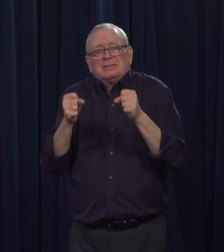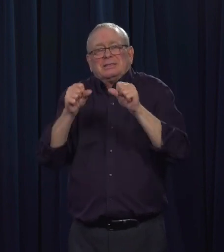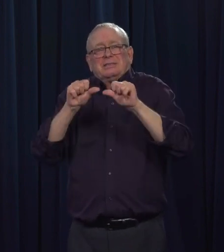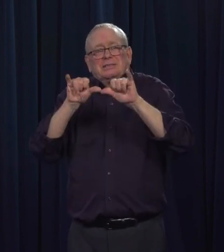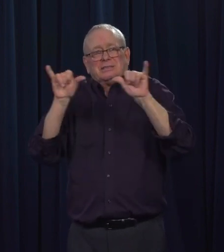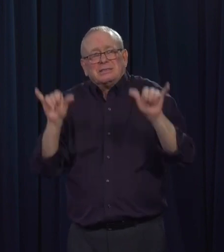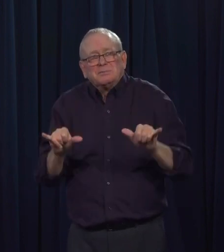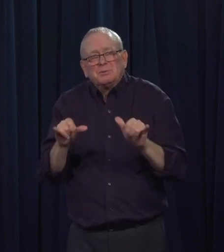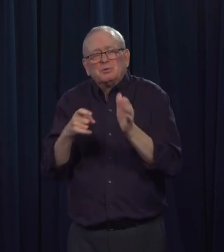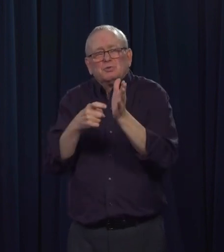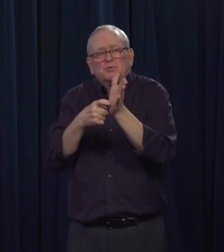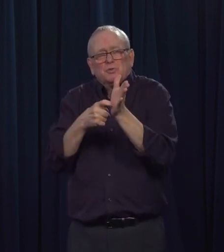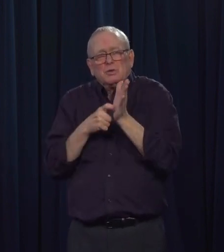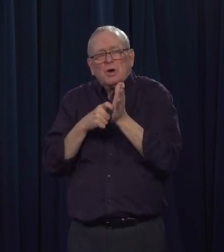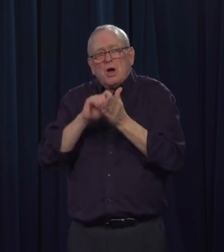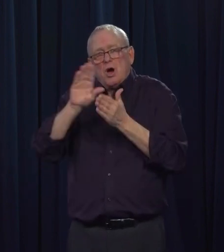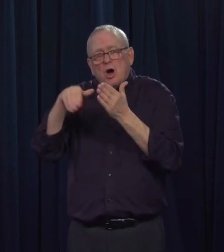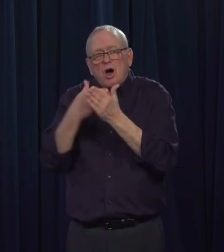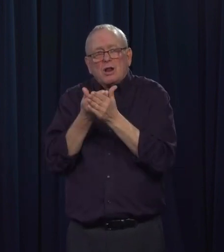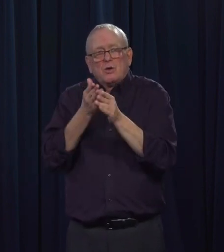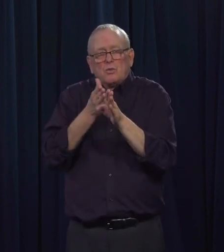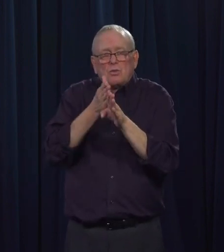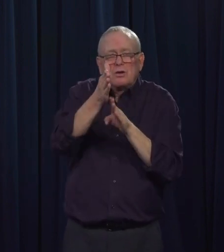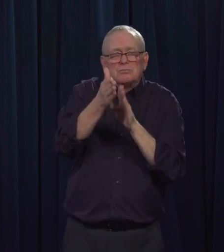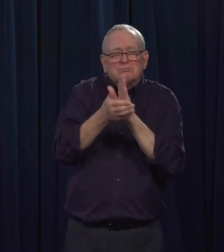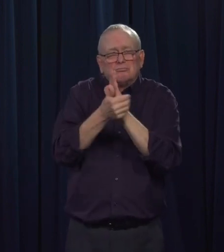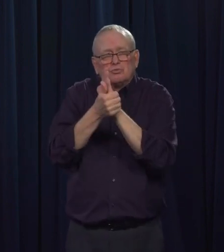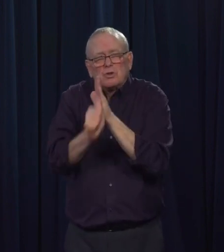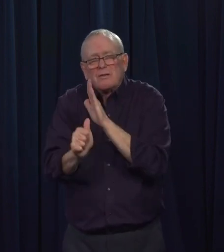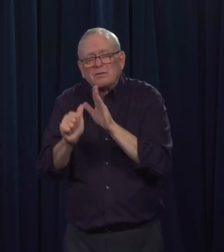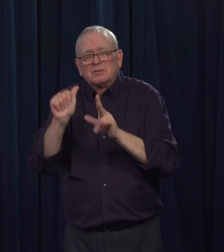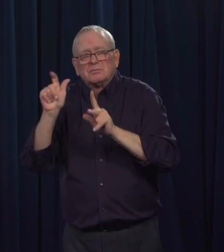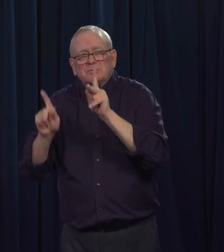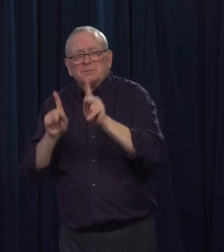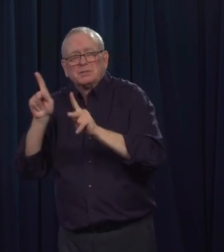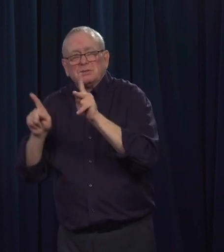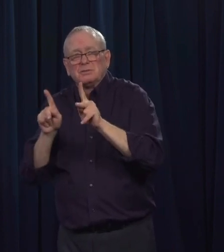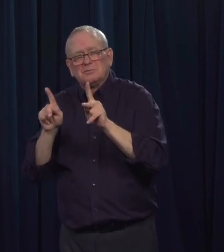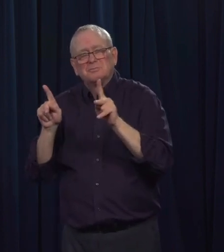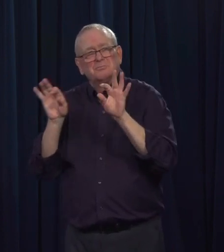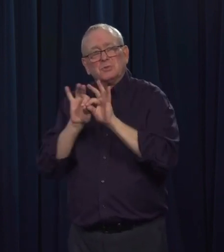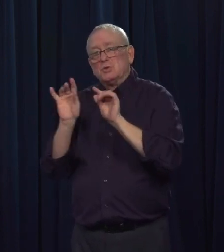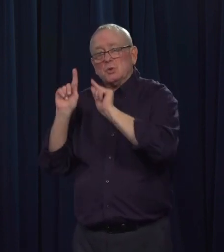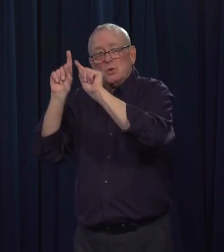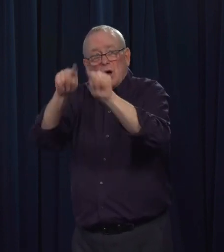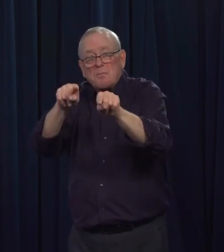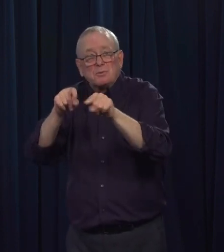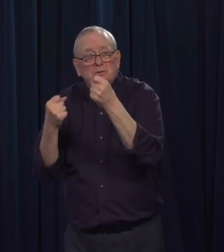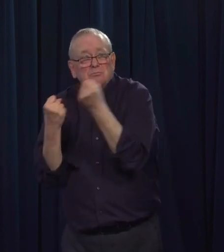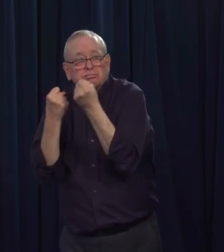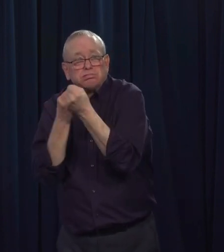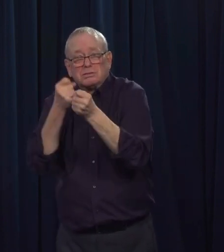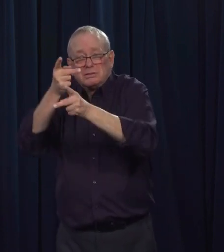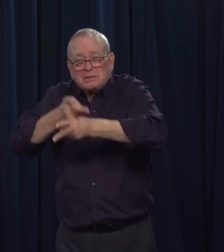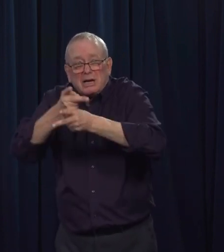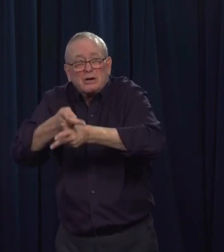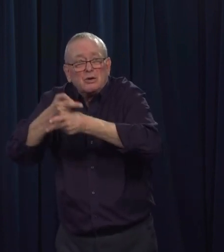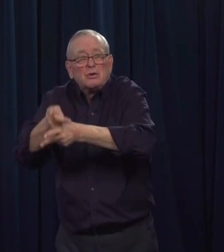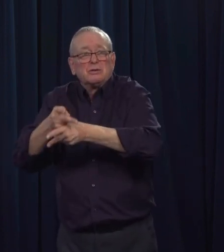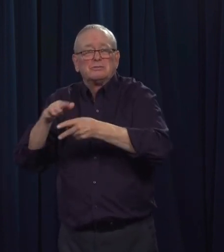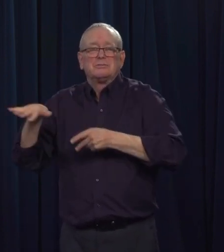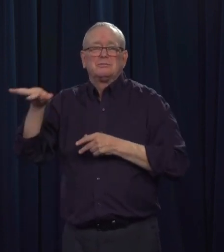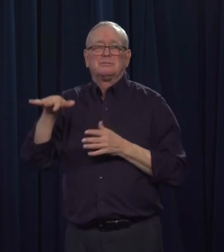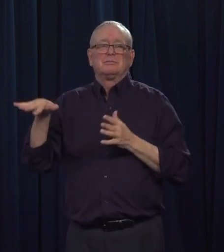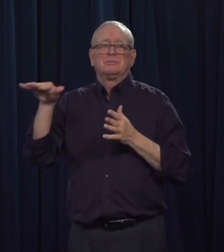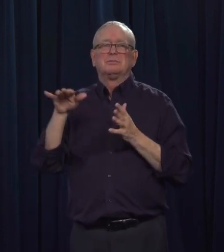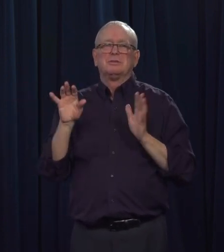that's why, again, some of the measures that I mentioned earlier about the aggressive screening that Alberta Health Services is going to be doing for people who show